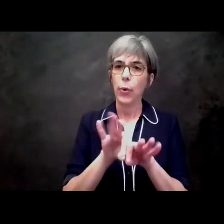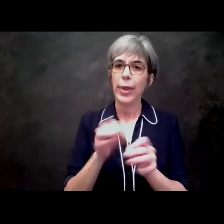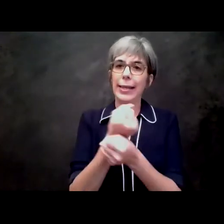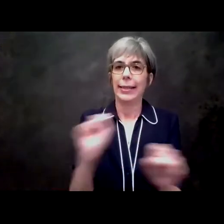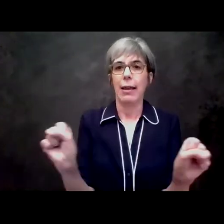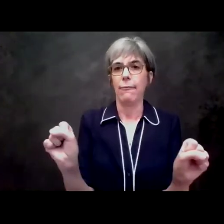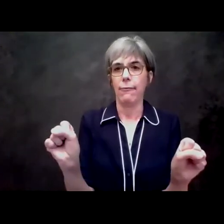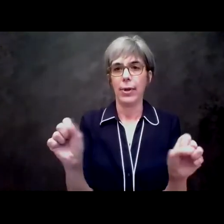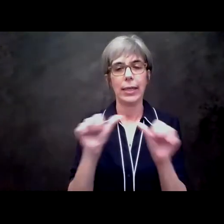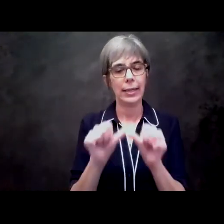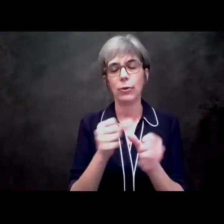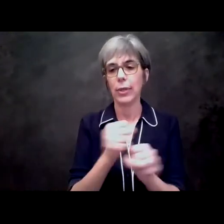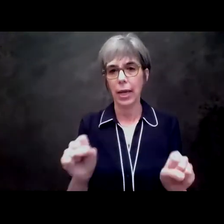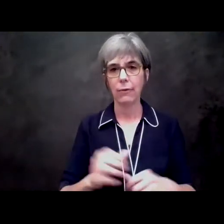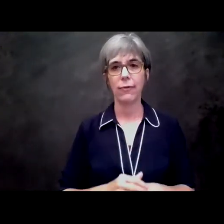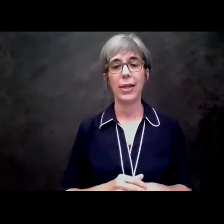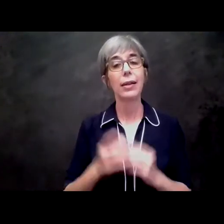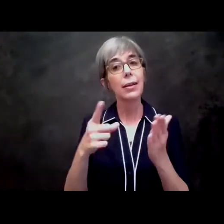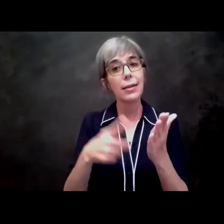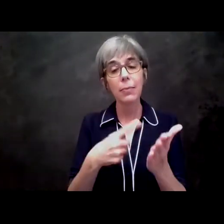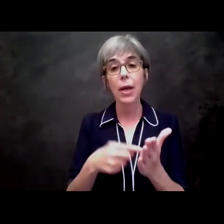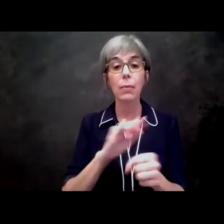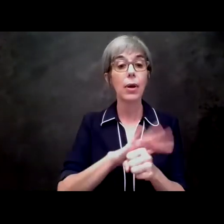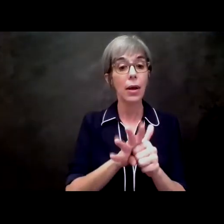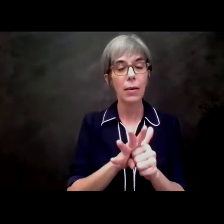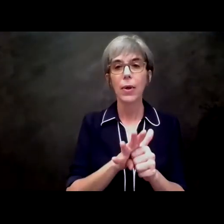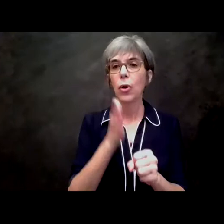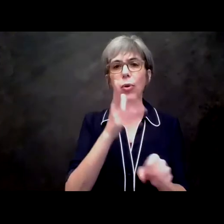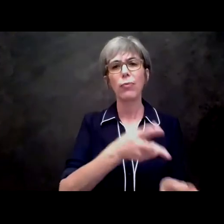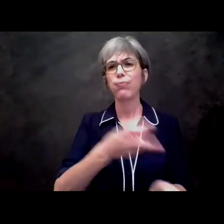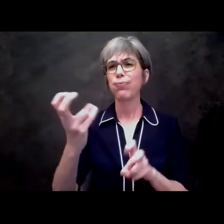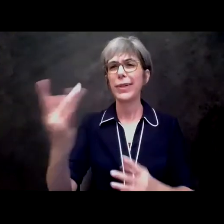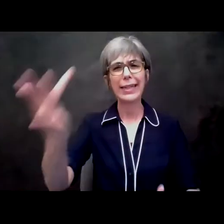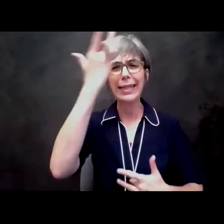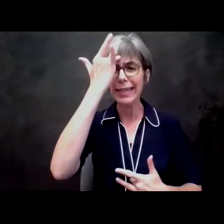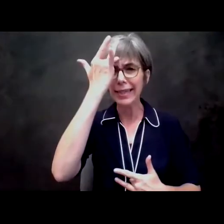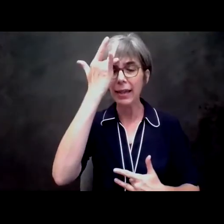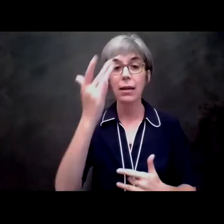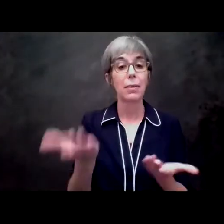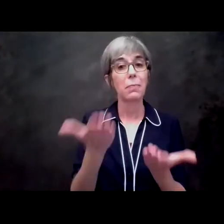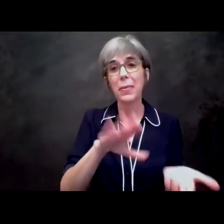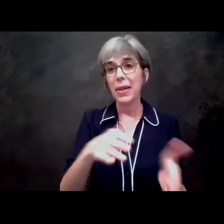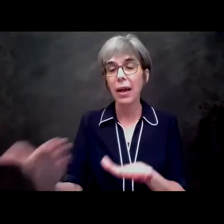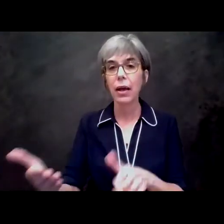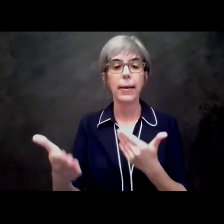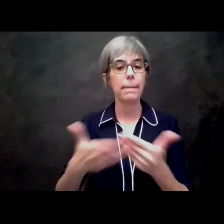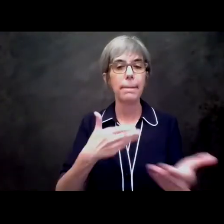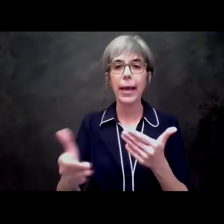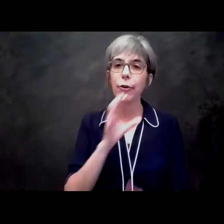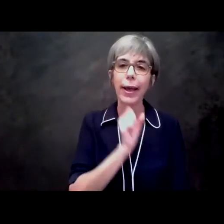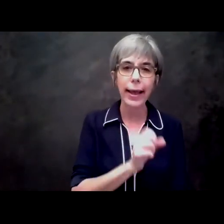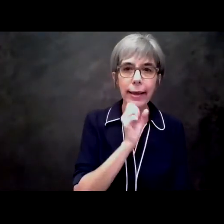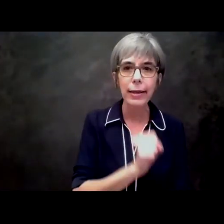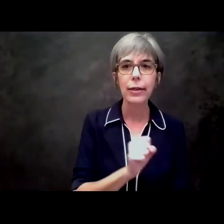know that we've had severe illness and fatalities in people of all ages, races,